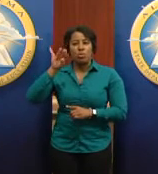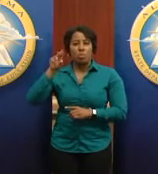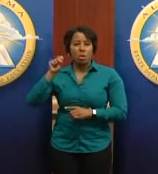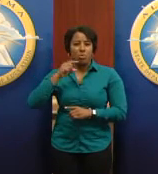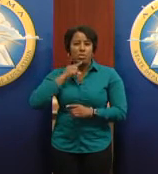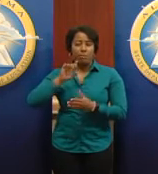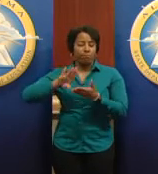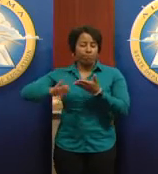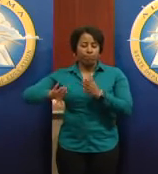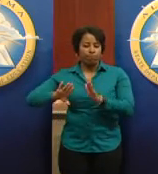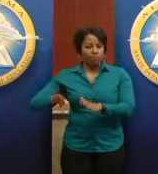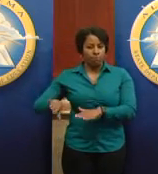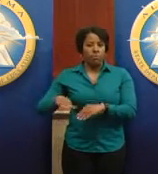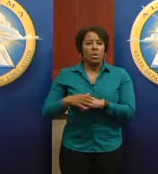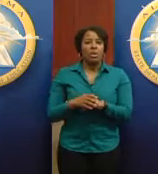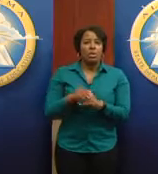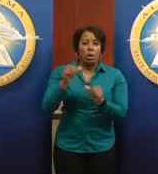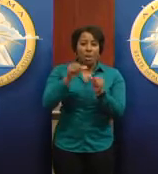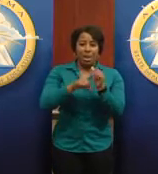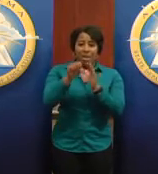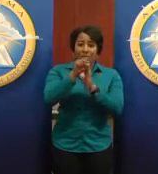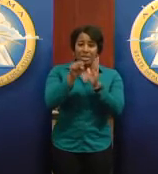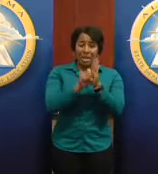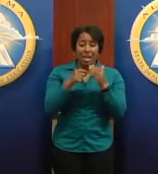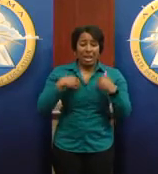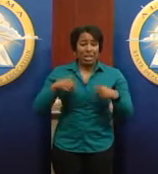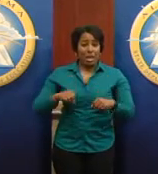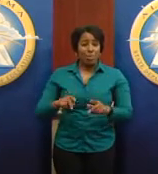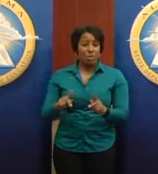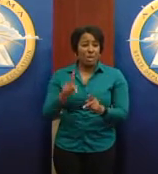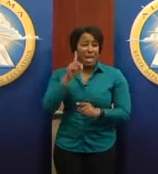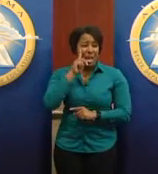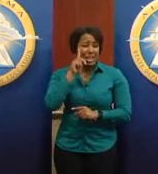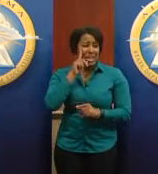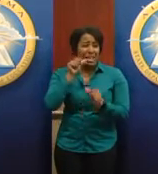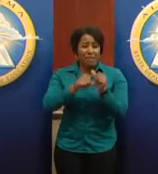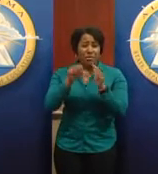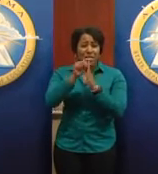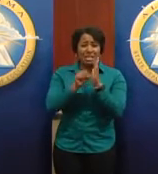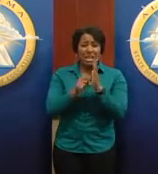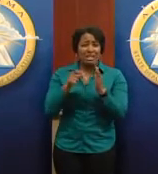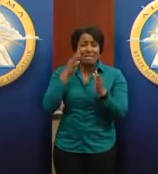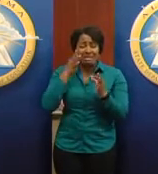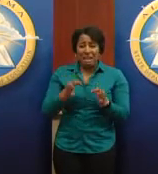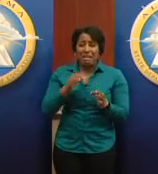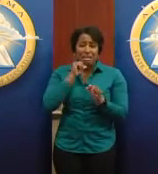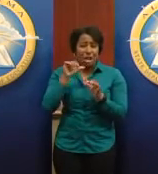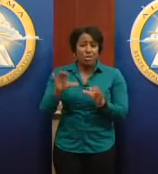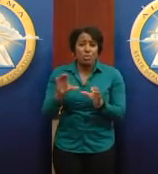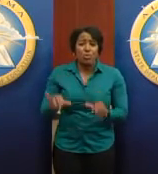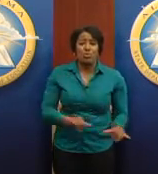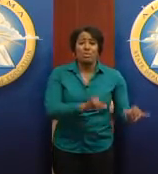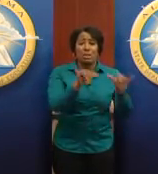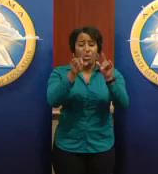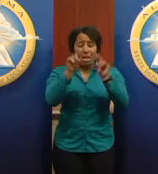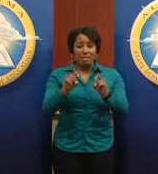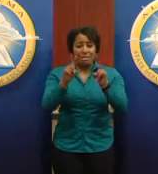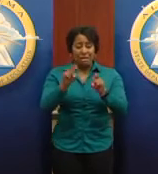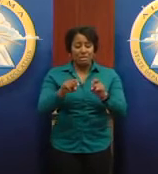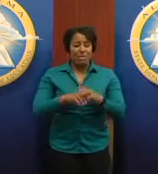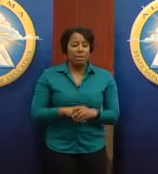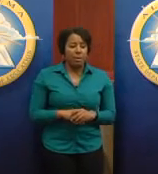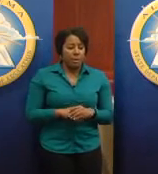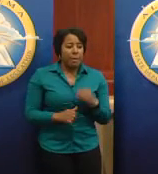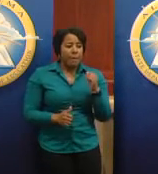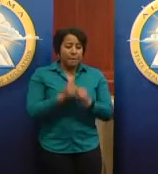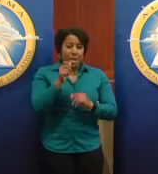those assessments, and every state had the opportunity to do that, and I think every state chose to do that. Many people know, because they've seen it on